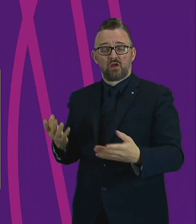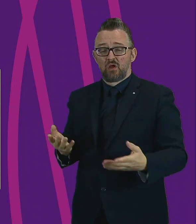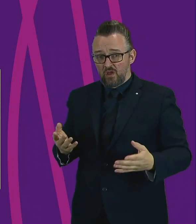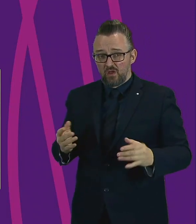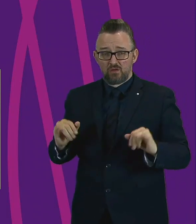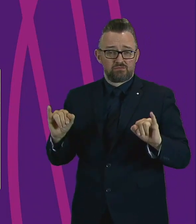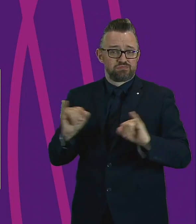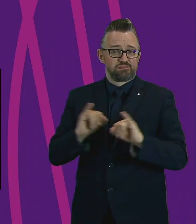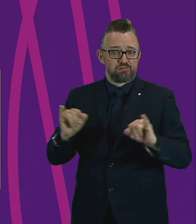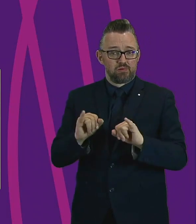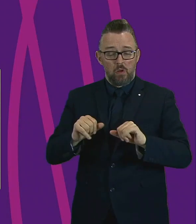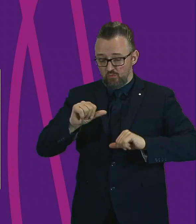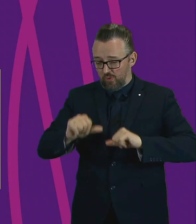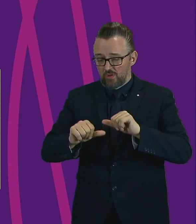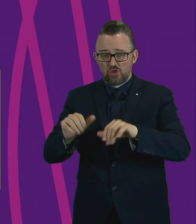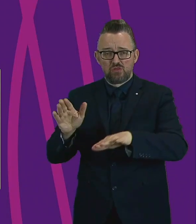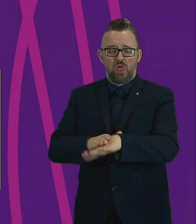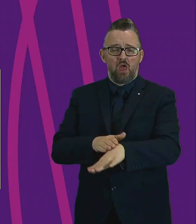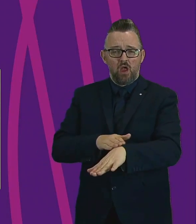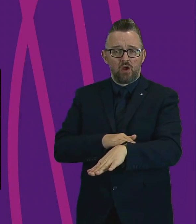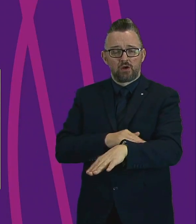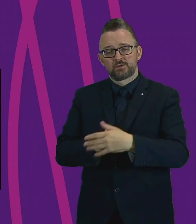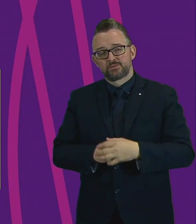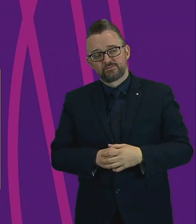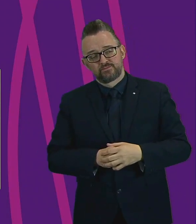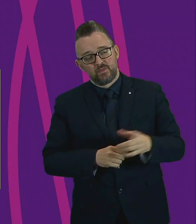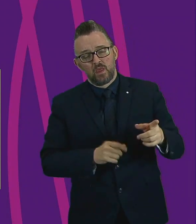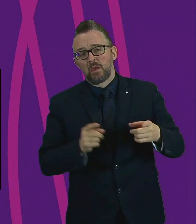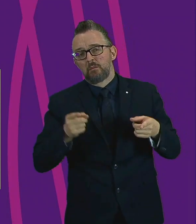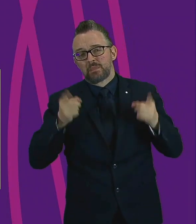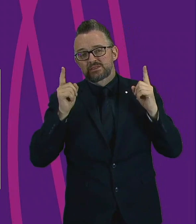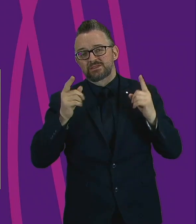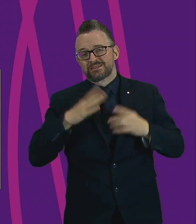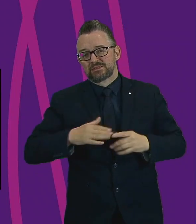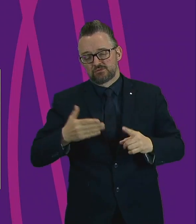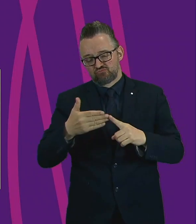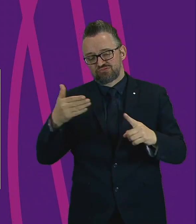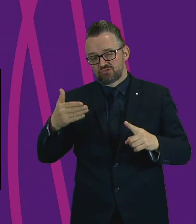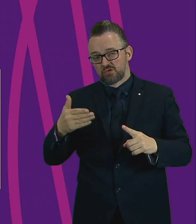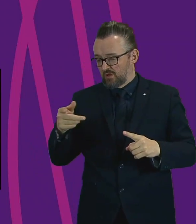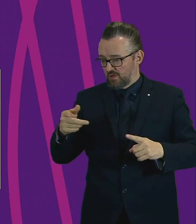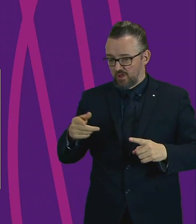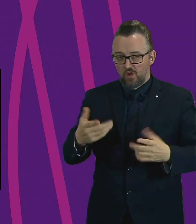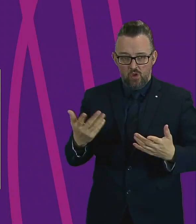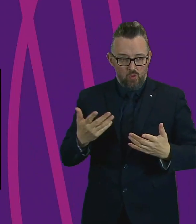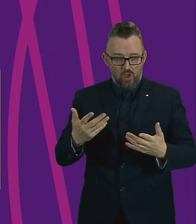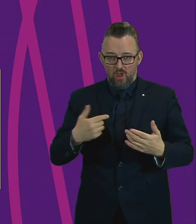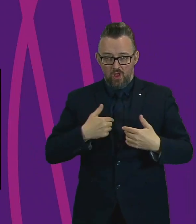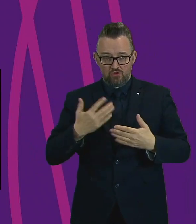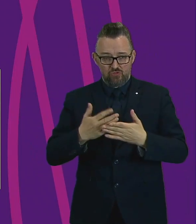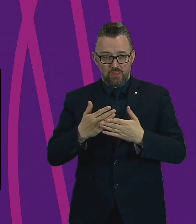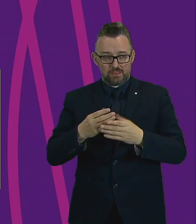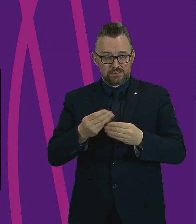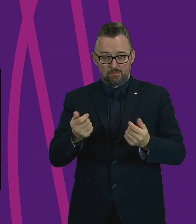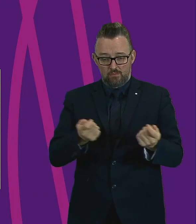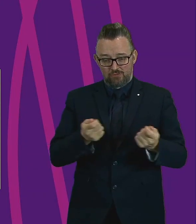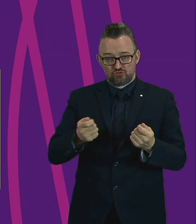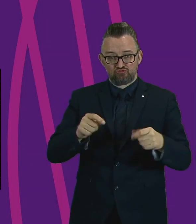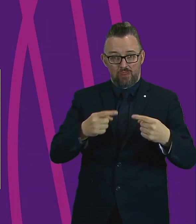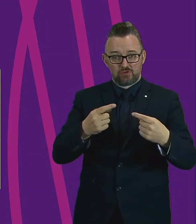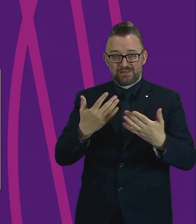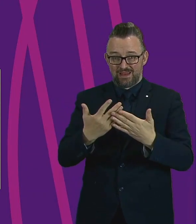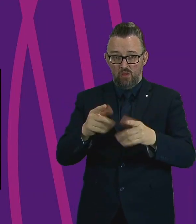been painfully slow. Ministers must be able to recognise where this pandemic has set us back even further in managing those